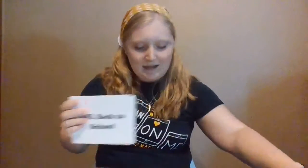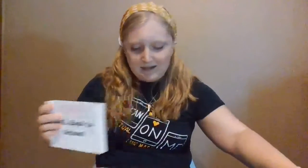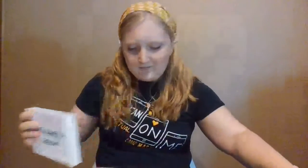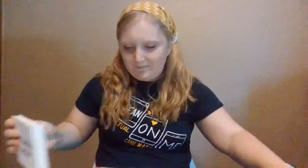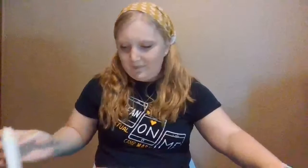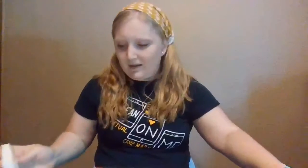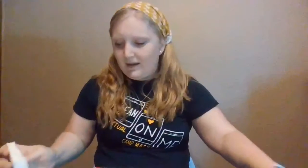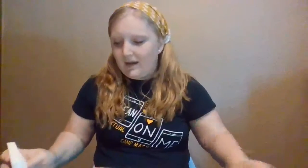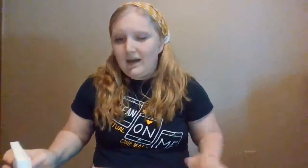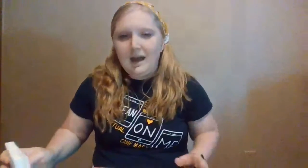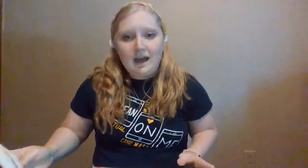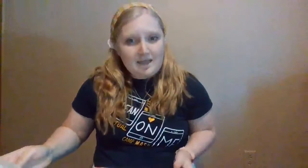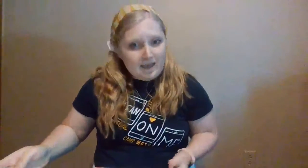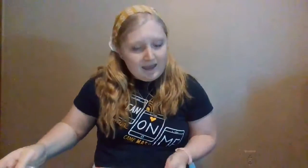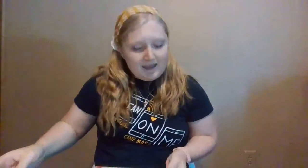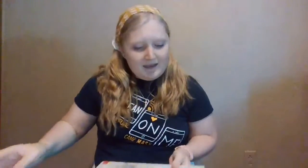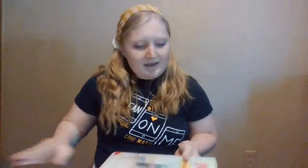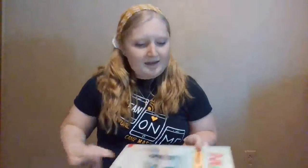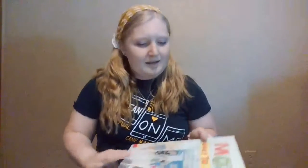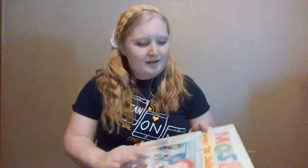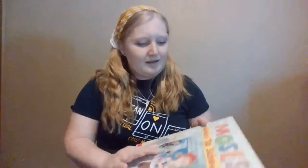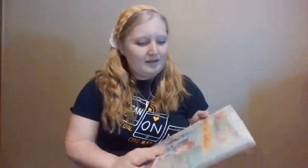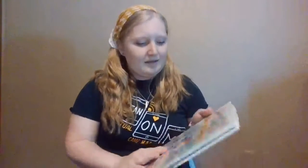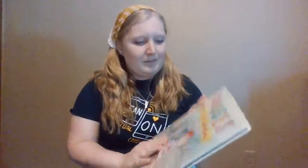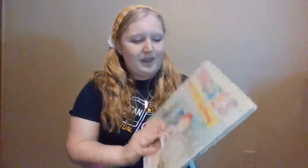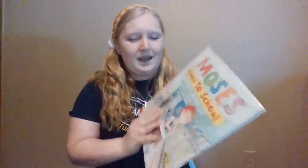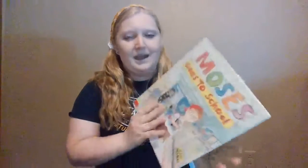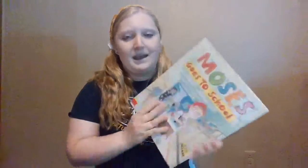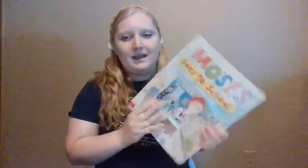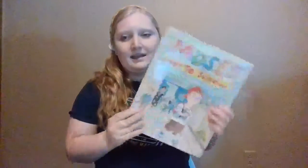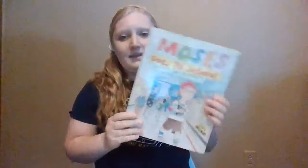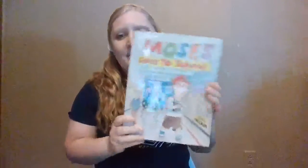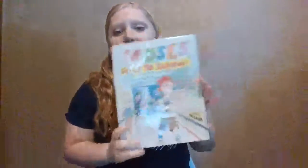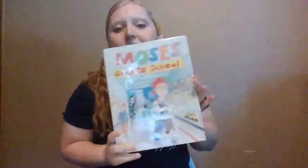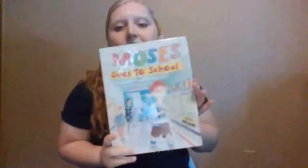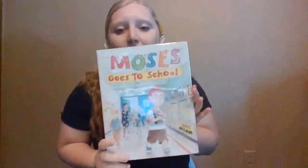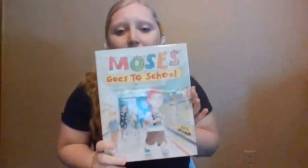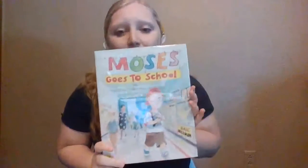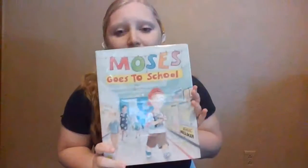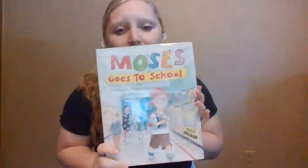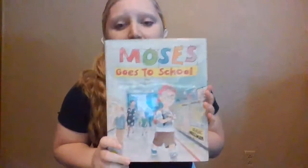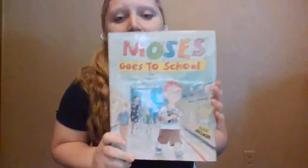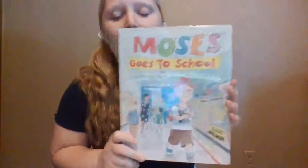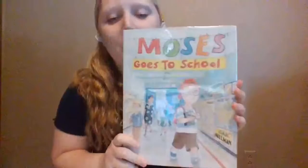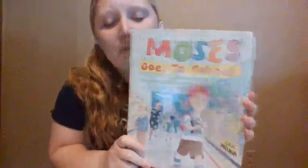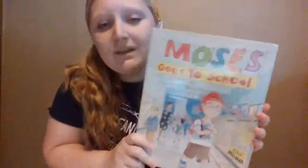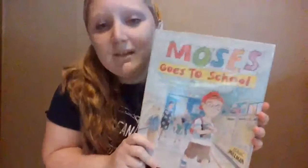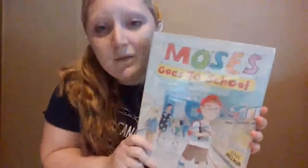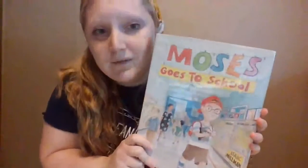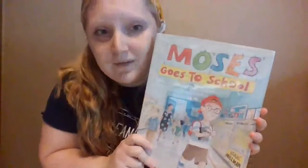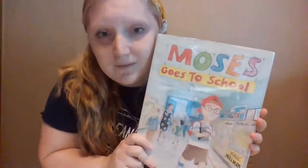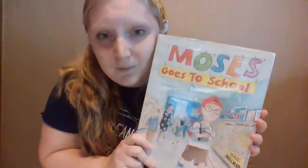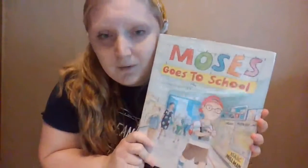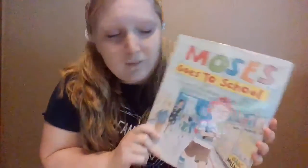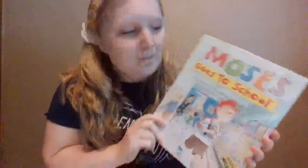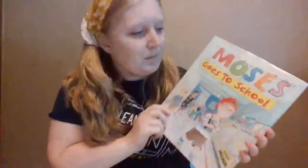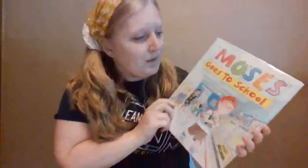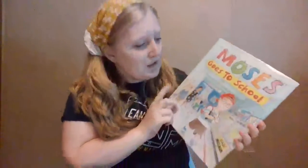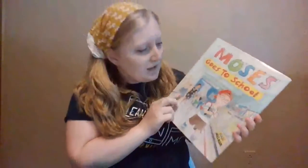today. And then the plan is we're going to read Moses Goes to School, which